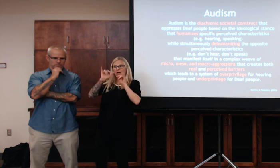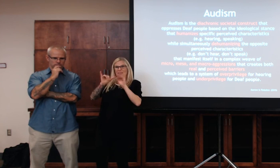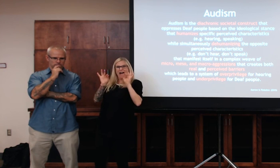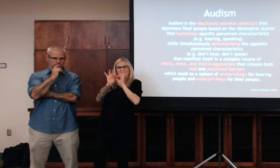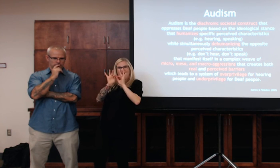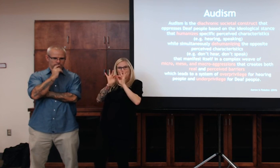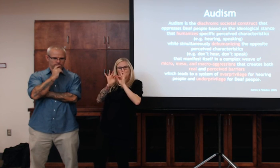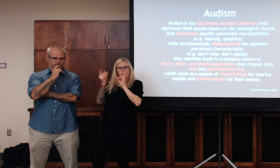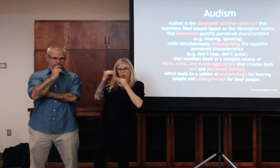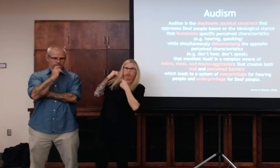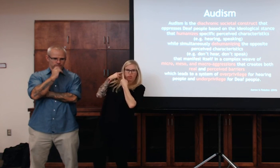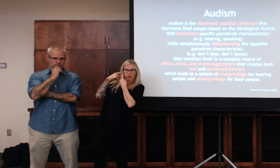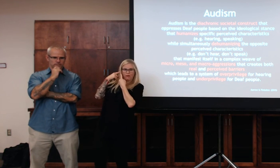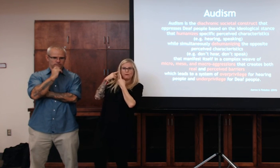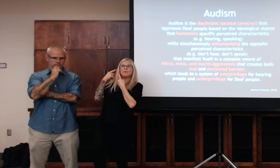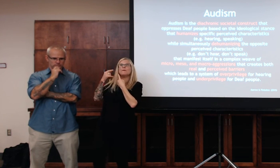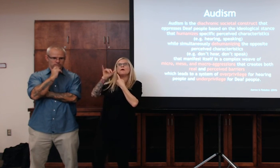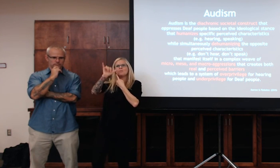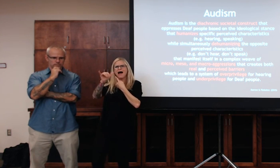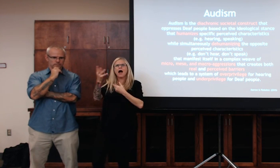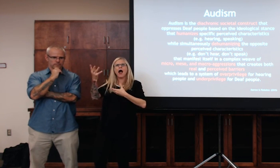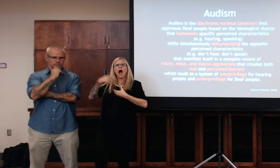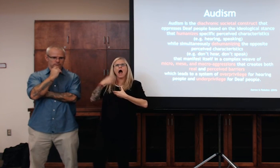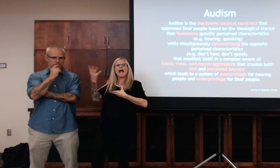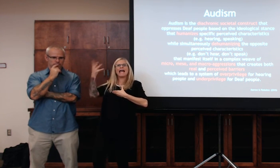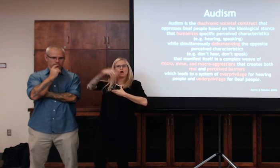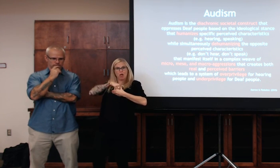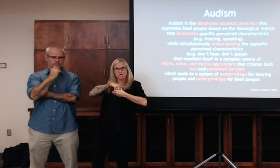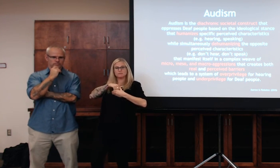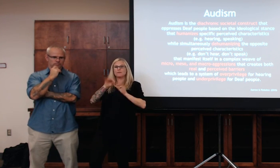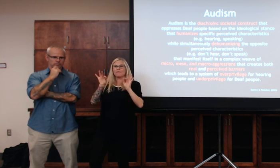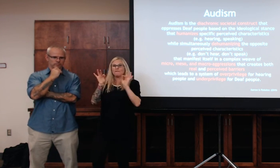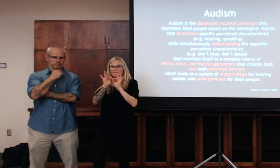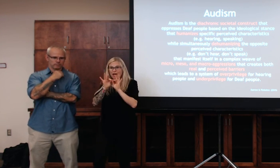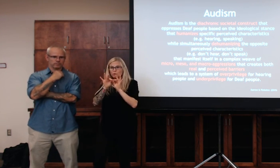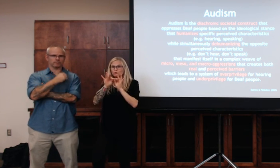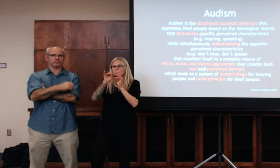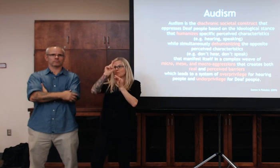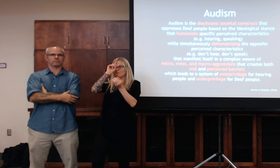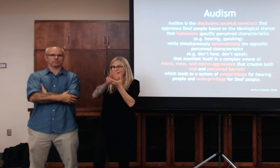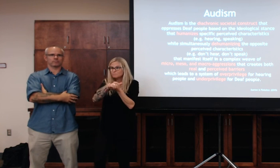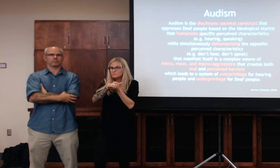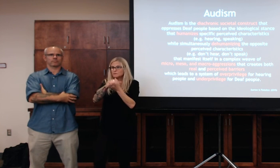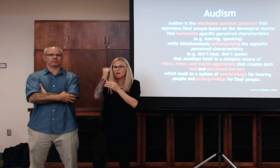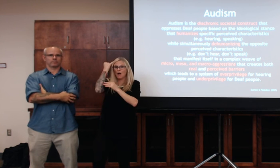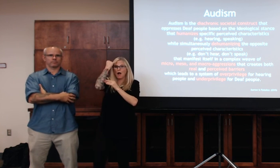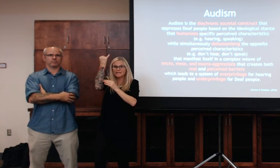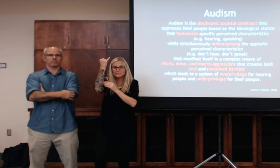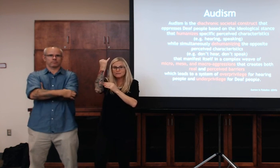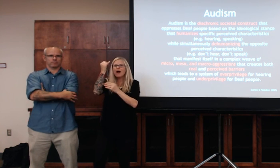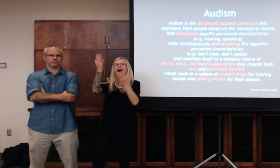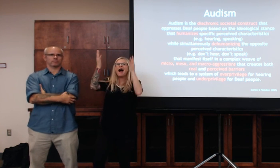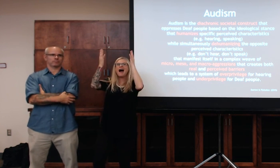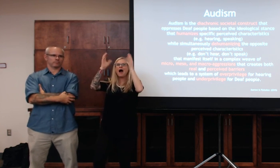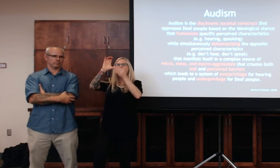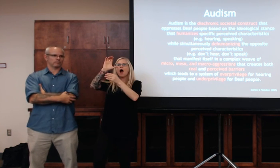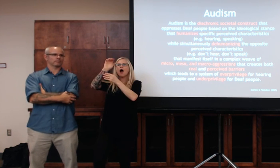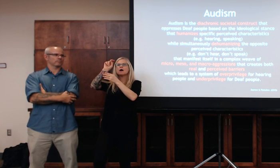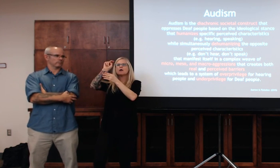But the value that I have placed on my own ears is something I've internalized. I've internalized the value, the belief, the idea,